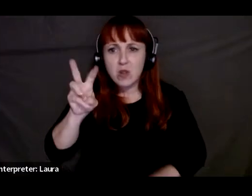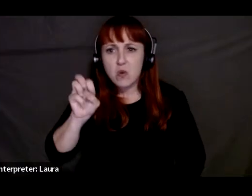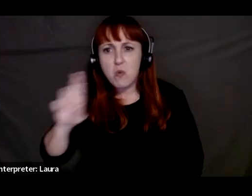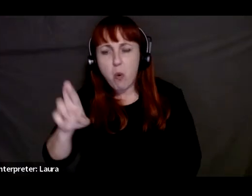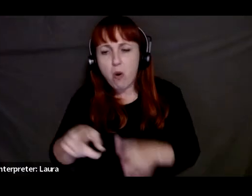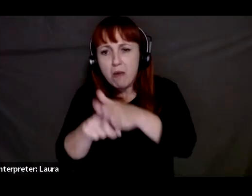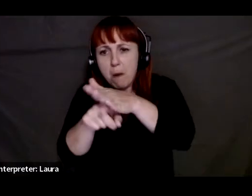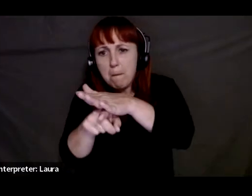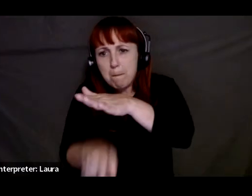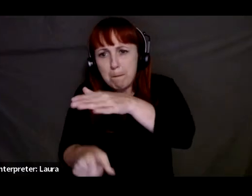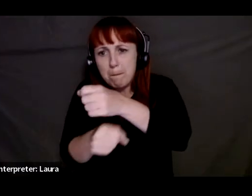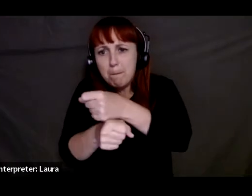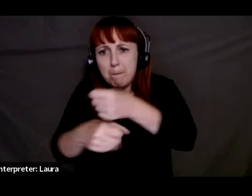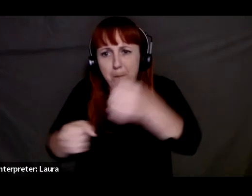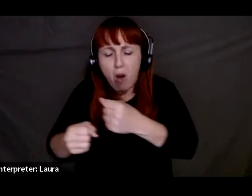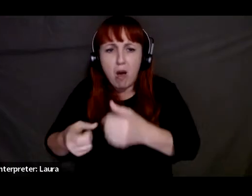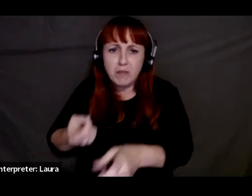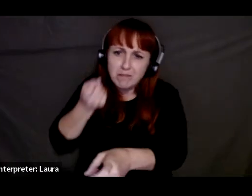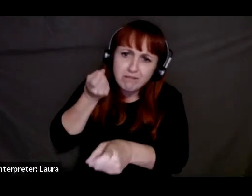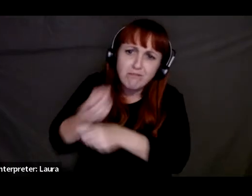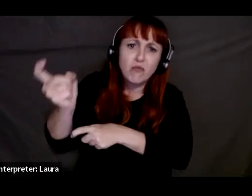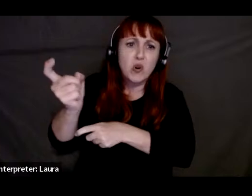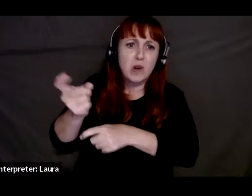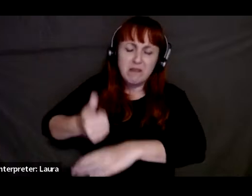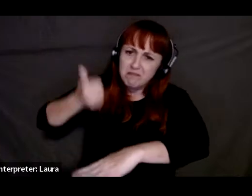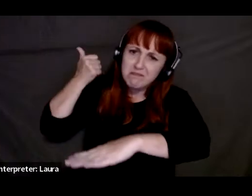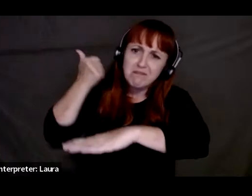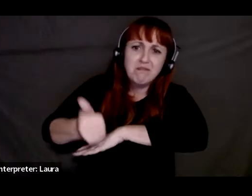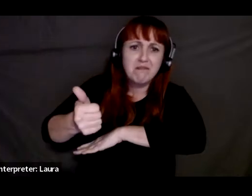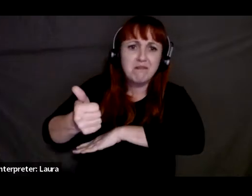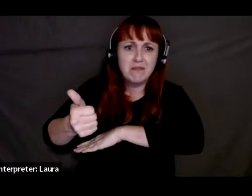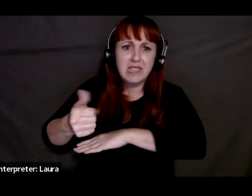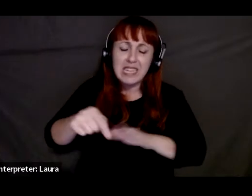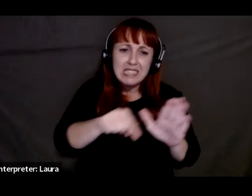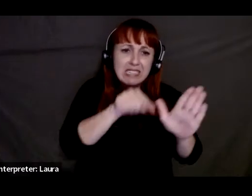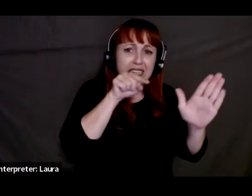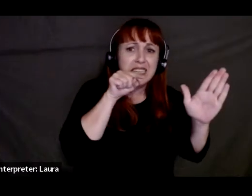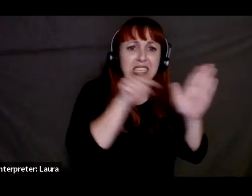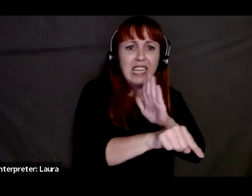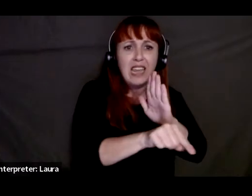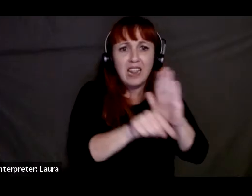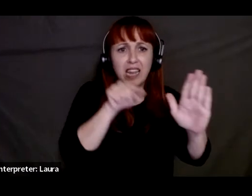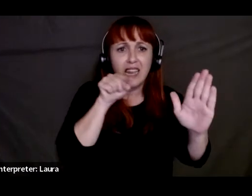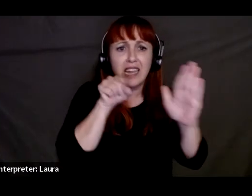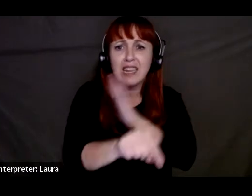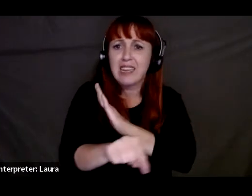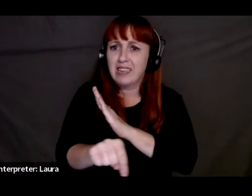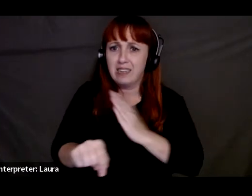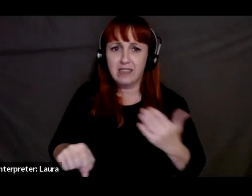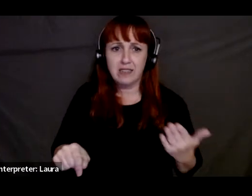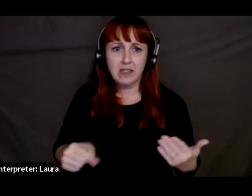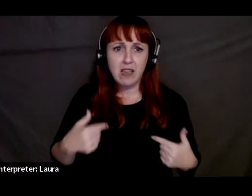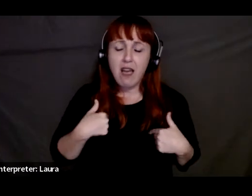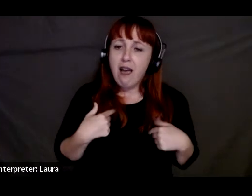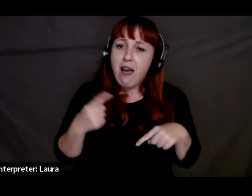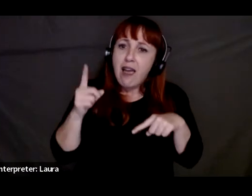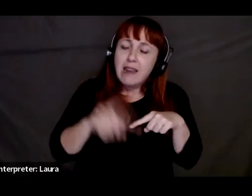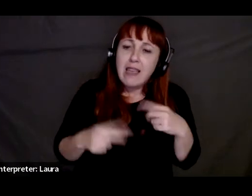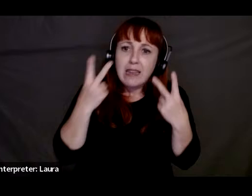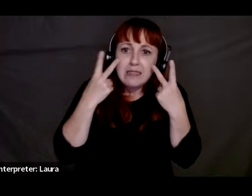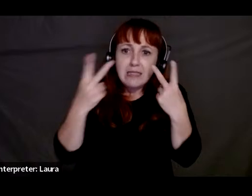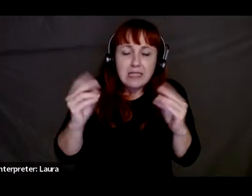bombs do. This is killing You know, that's what I cannot see.